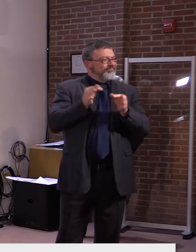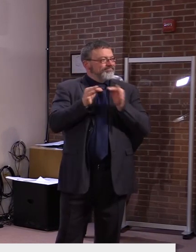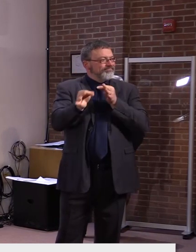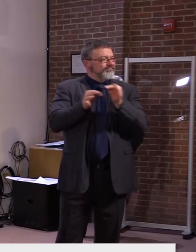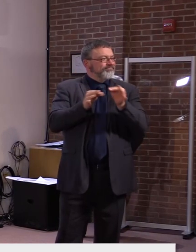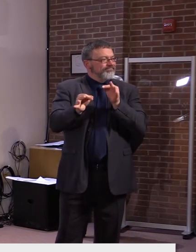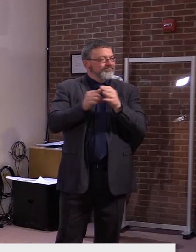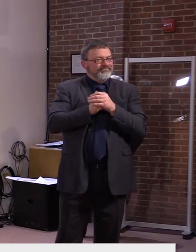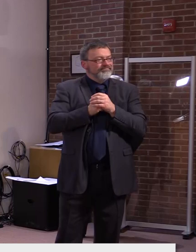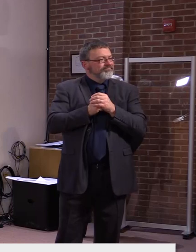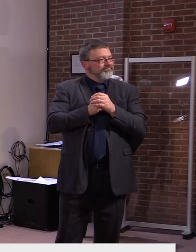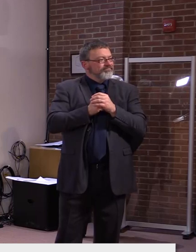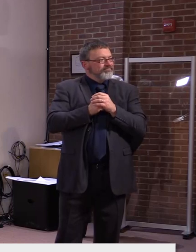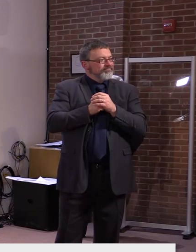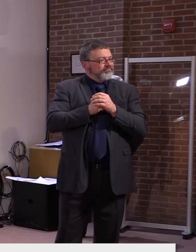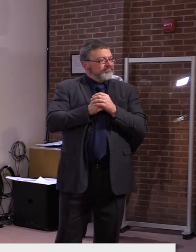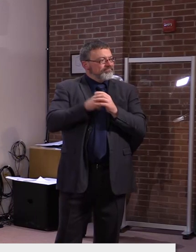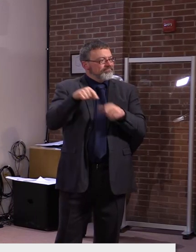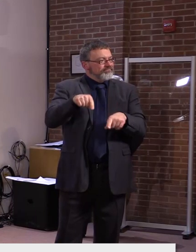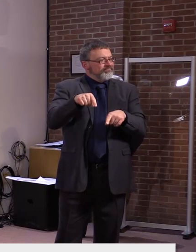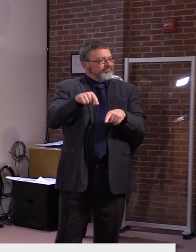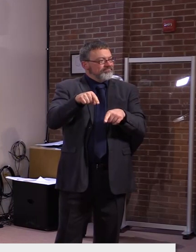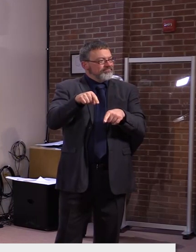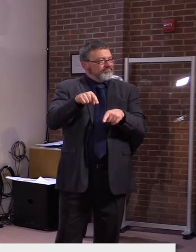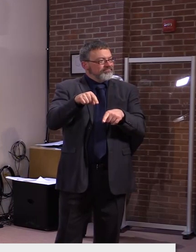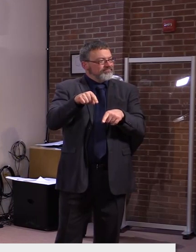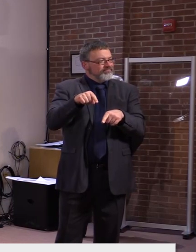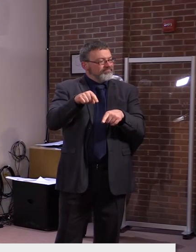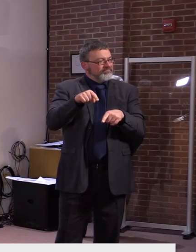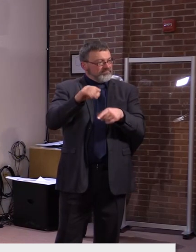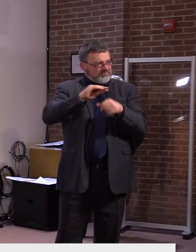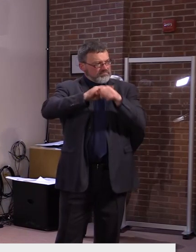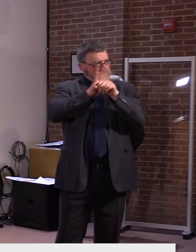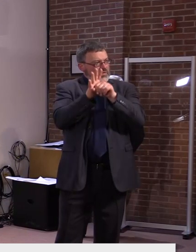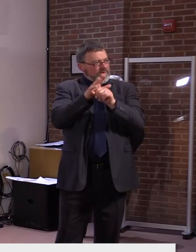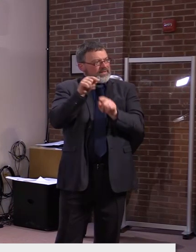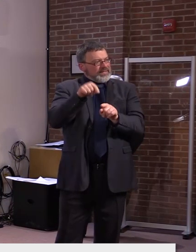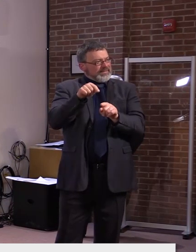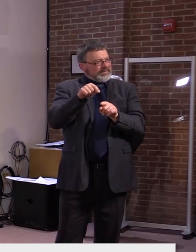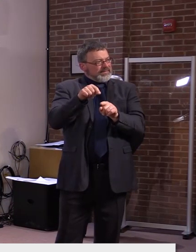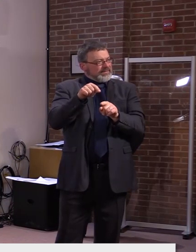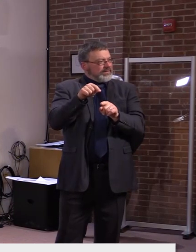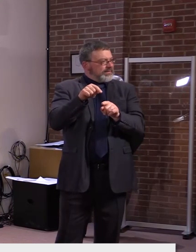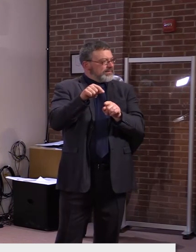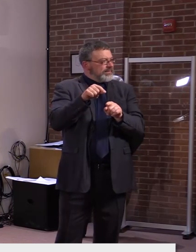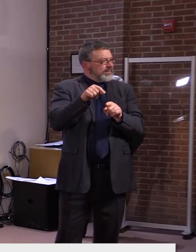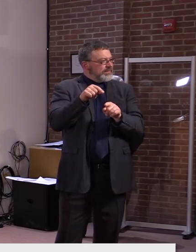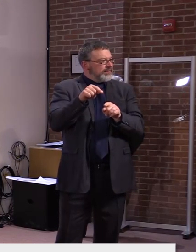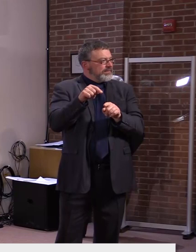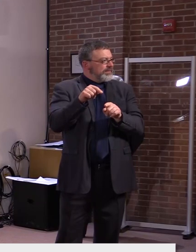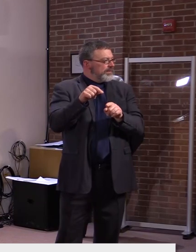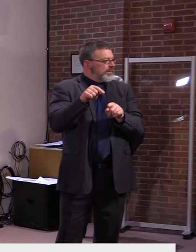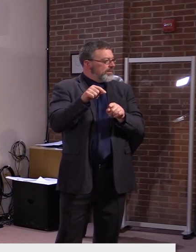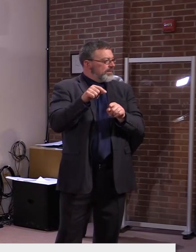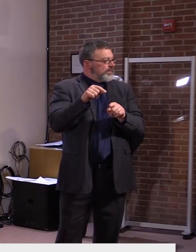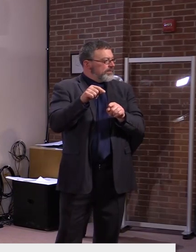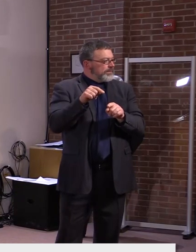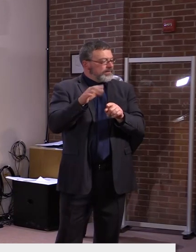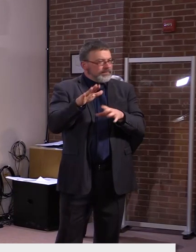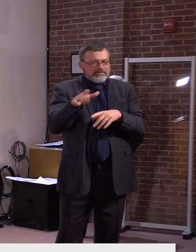novel coronavirus-infected pneumonia, death and hospitalization rates in Vermont, and how is it treated?